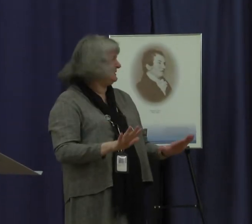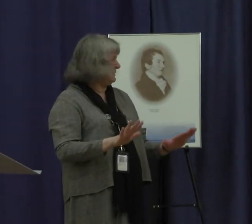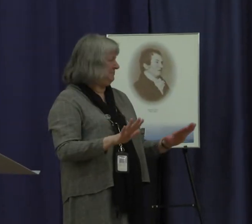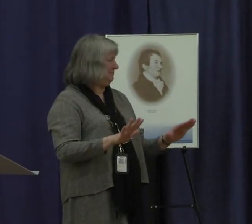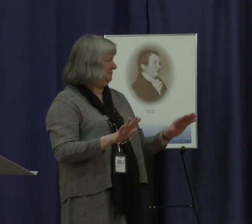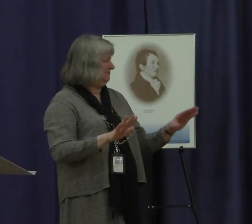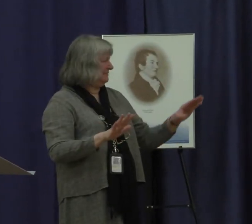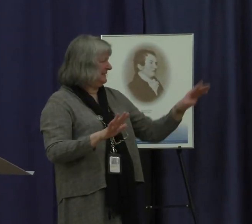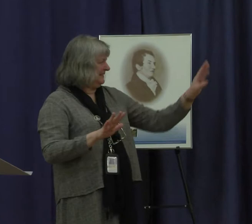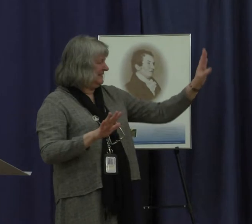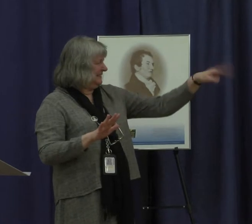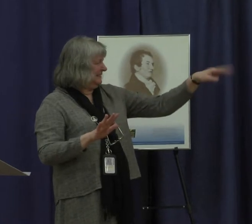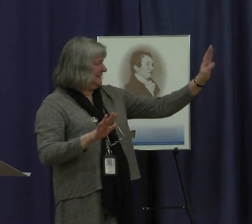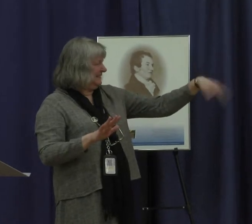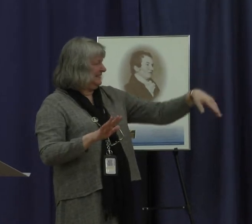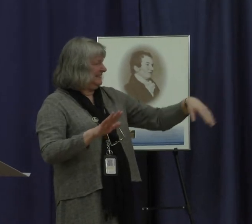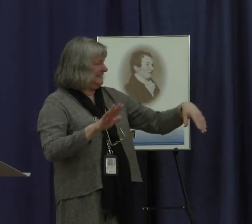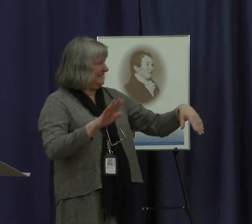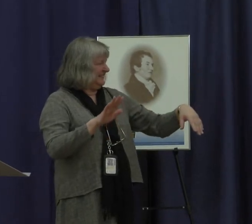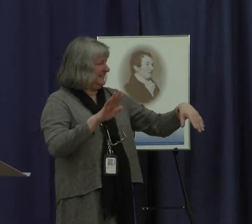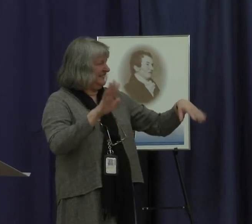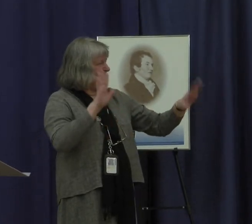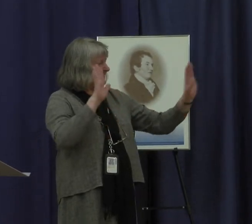Thank you. You did an awesome job.